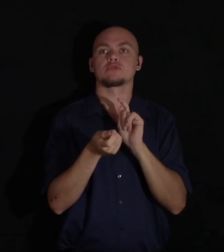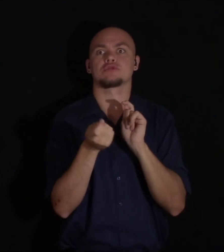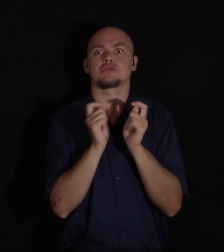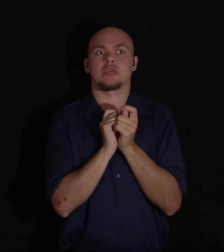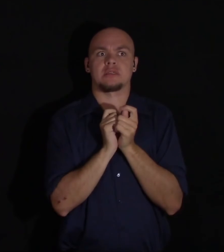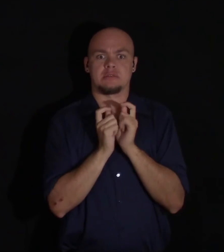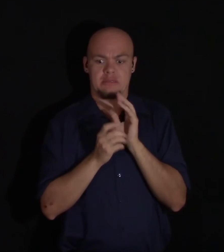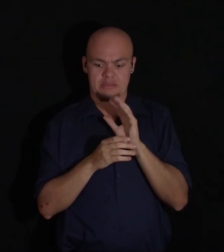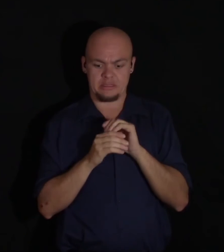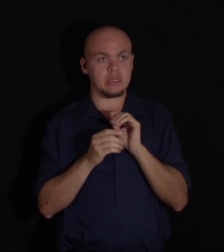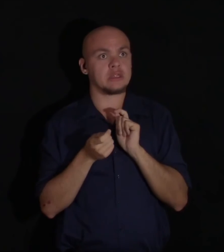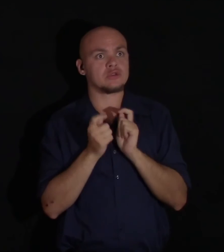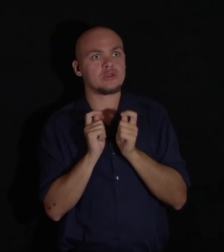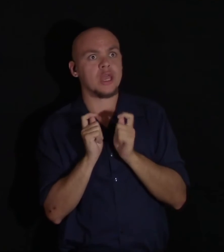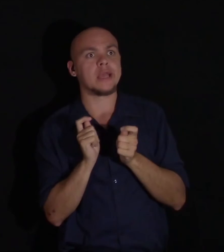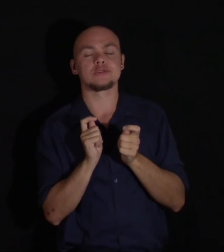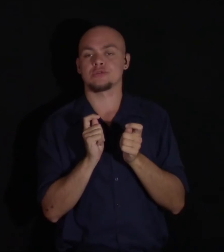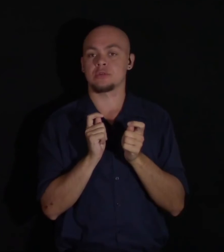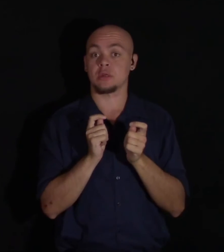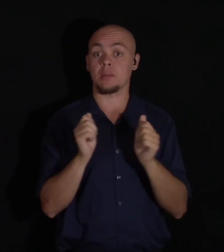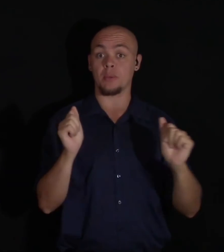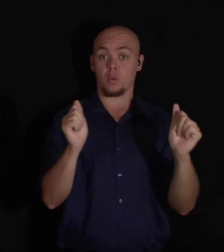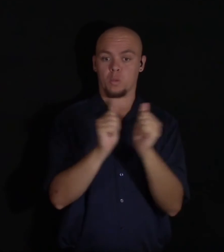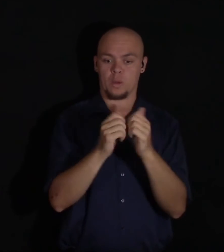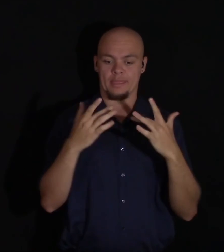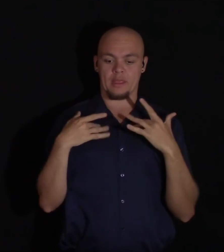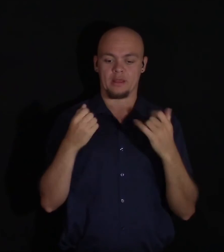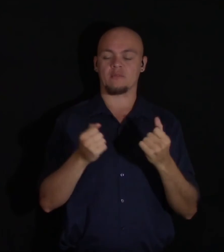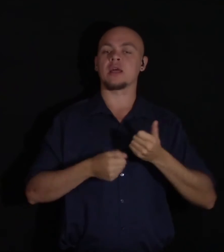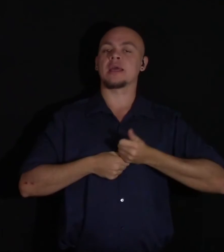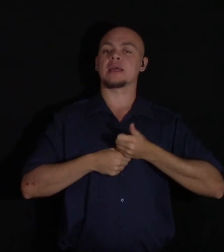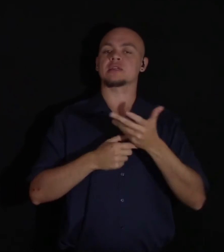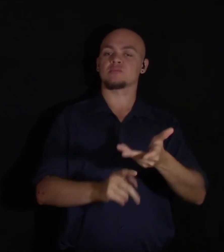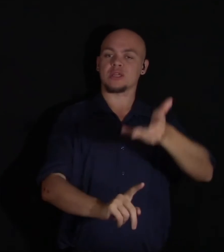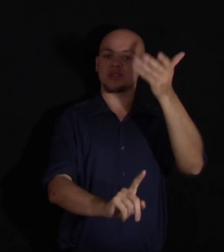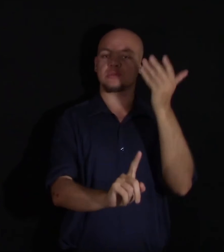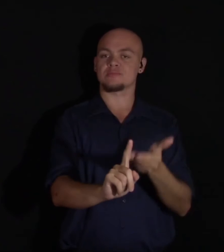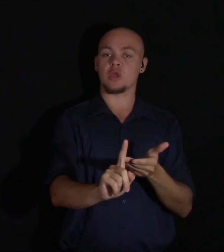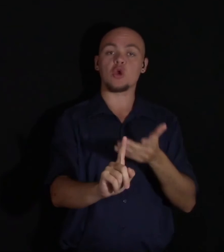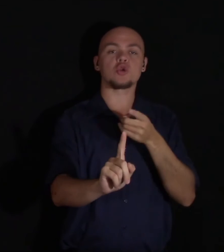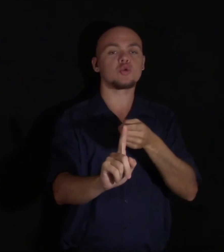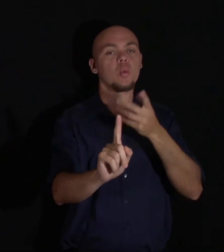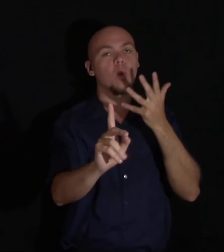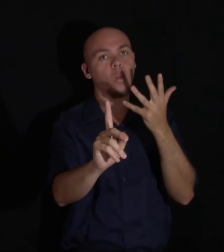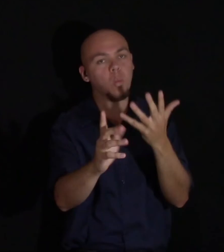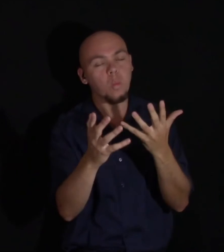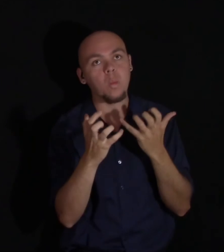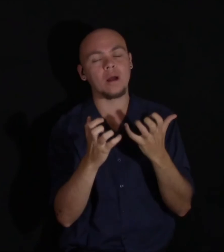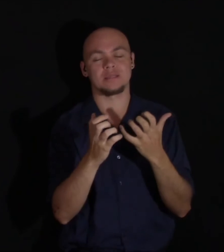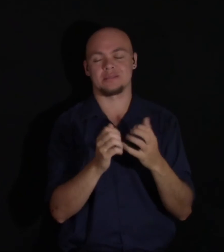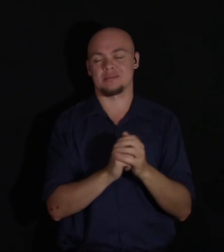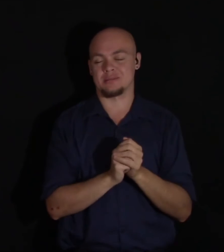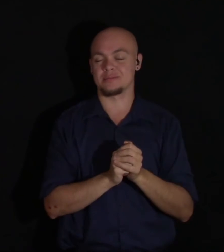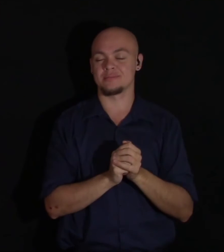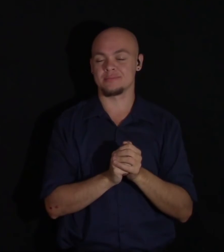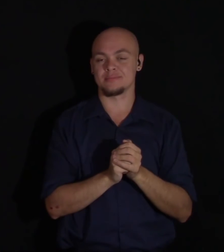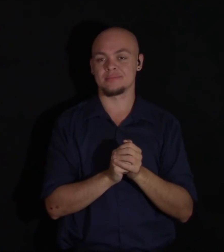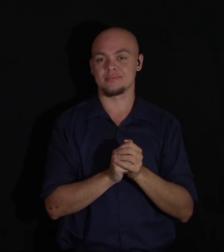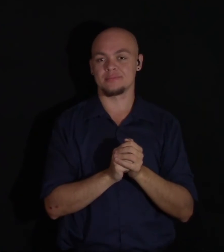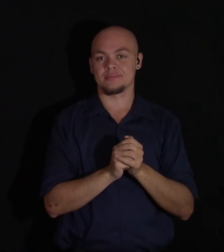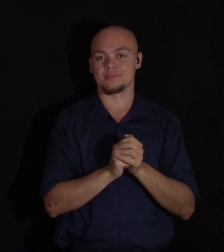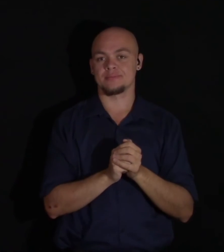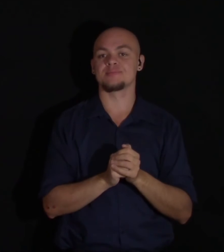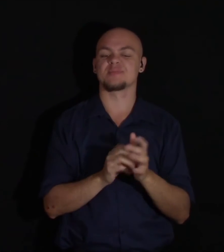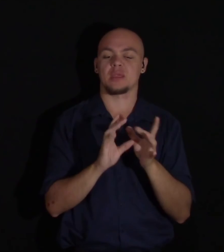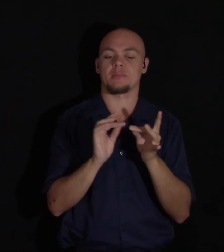of themselves. With it, you can express yourself as the person you want to be. Now, I mentioned